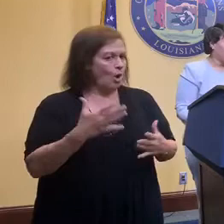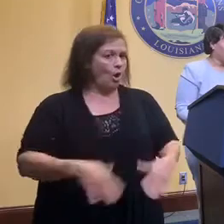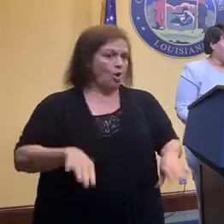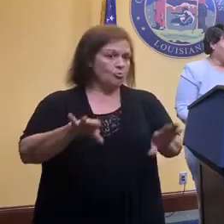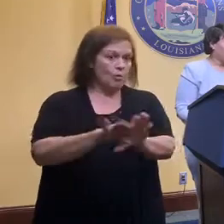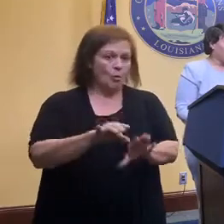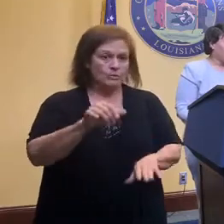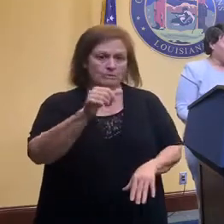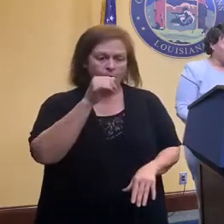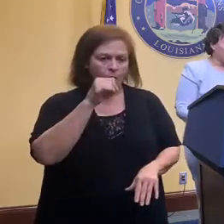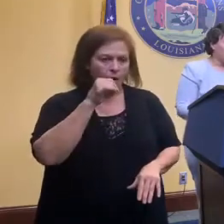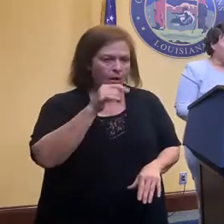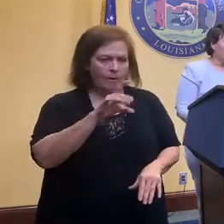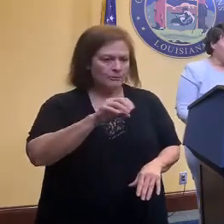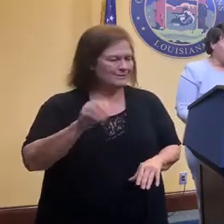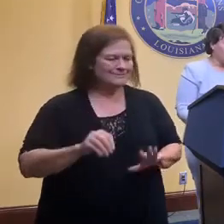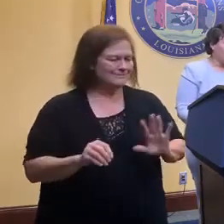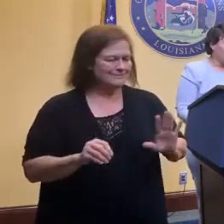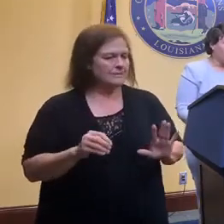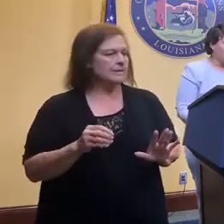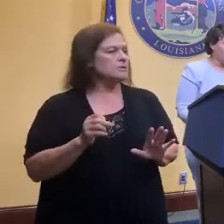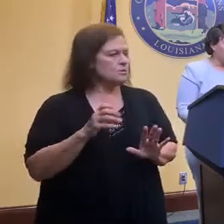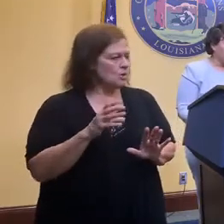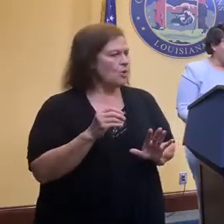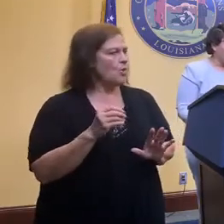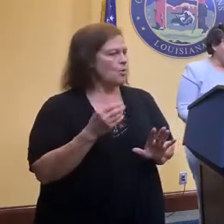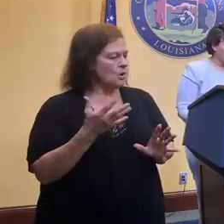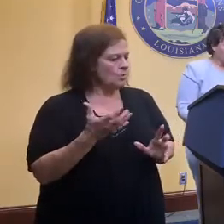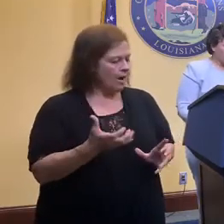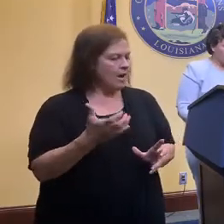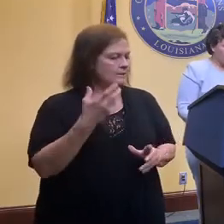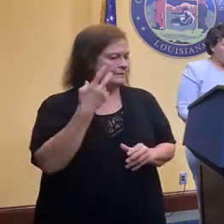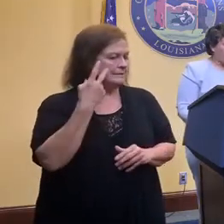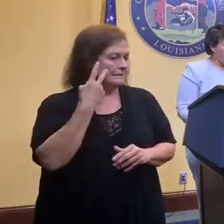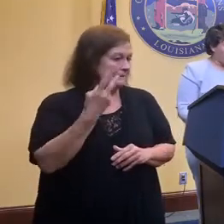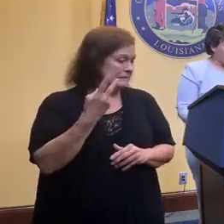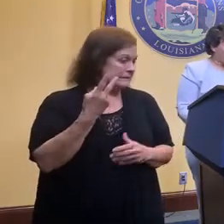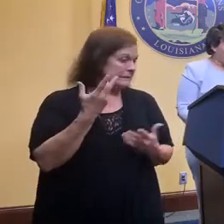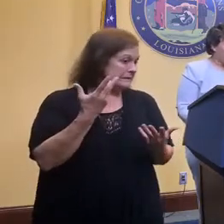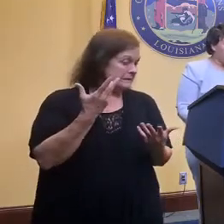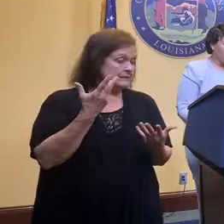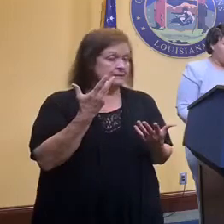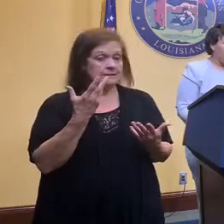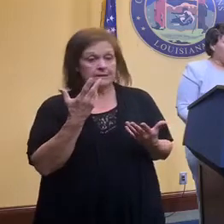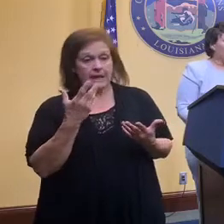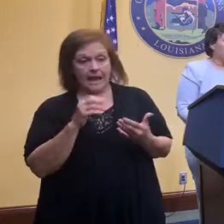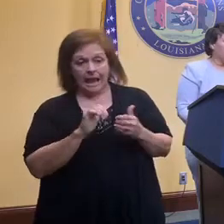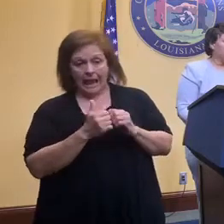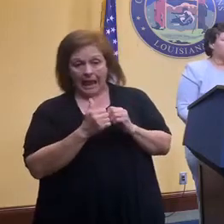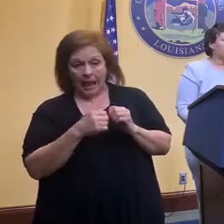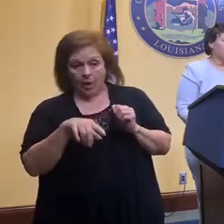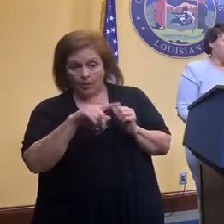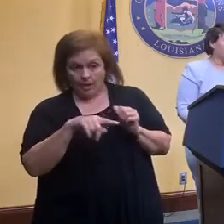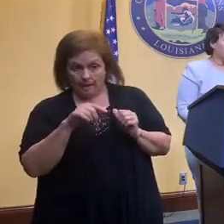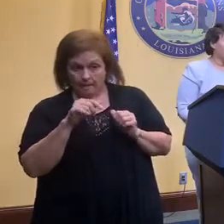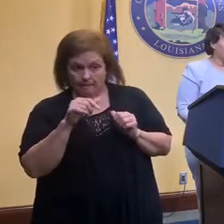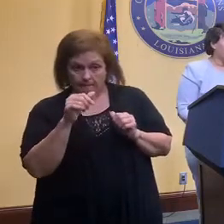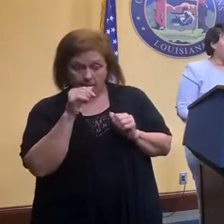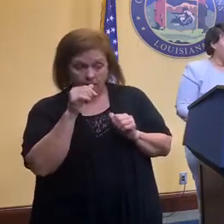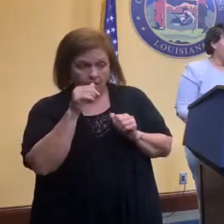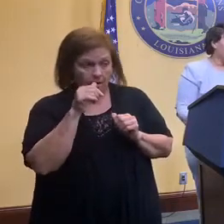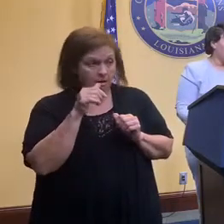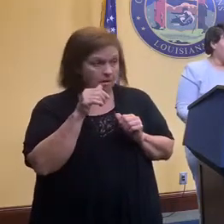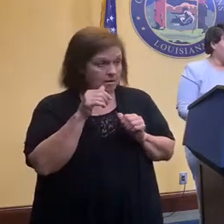altogether. And also being able to see in action how bars have been able